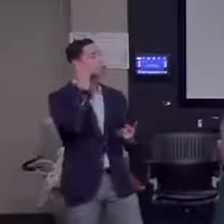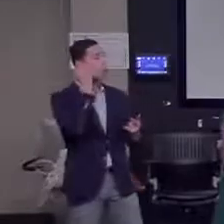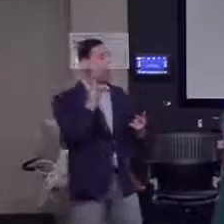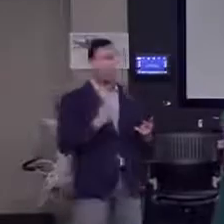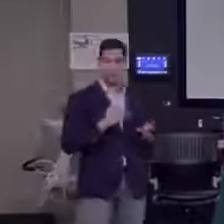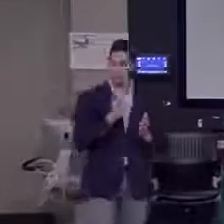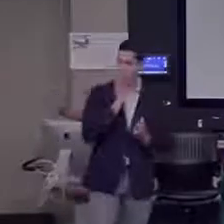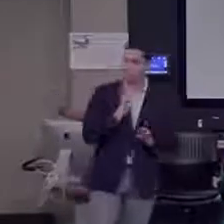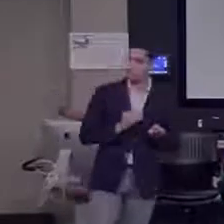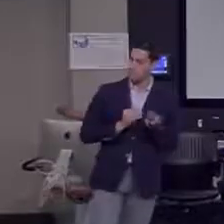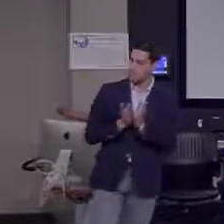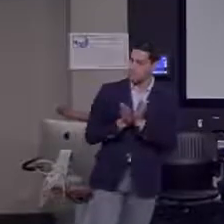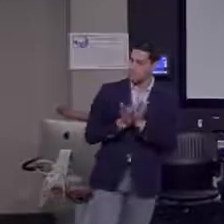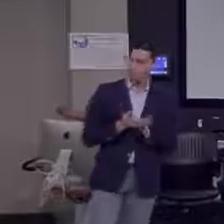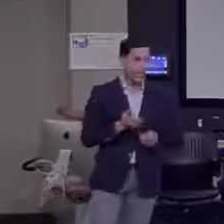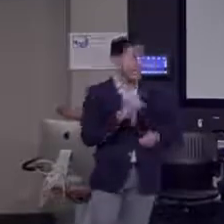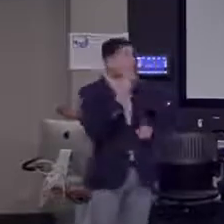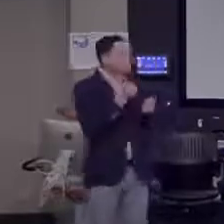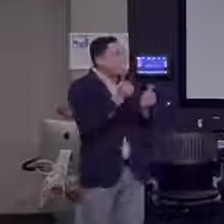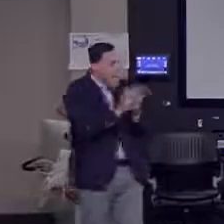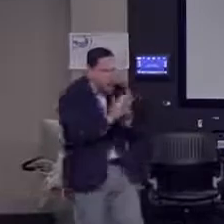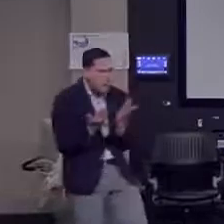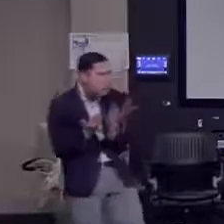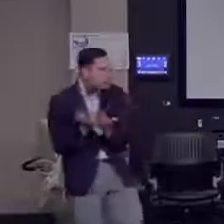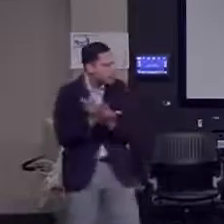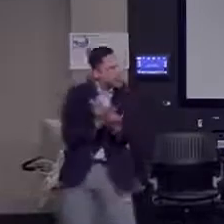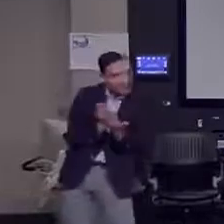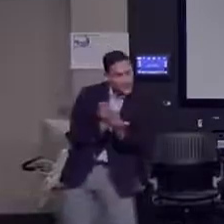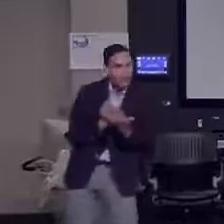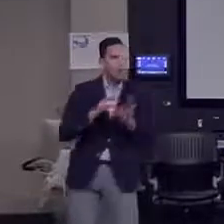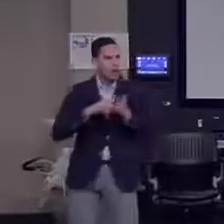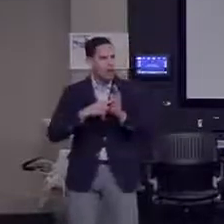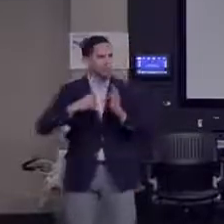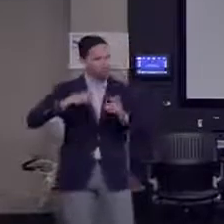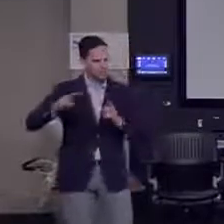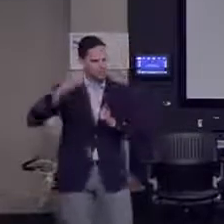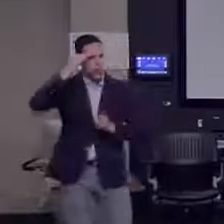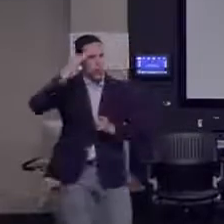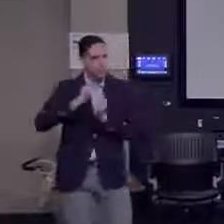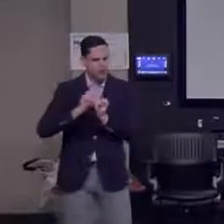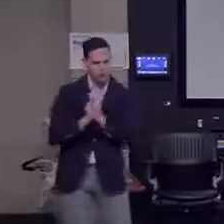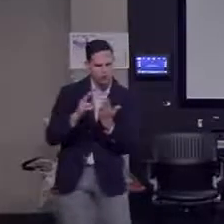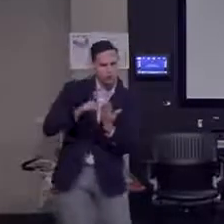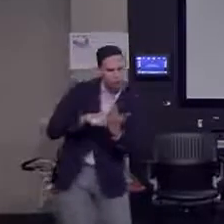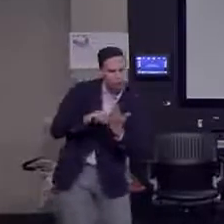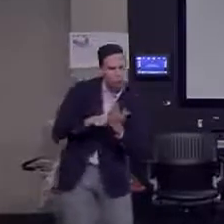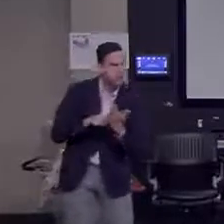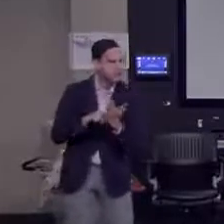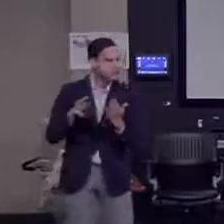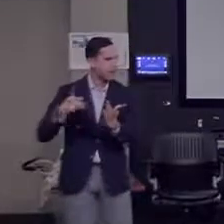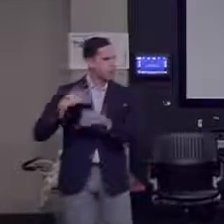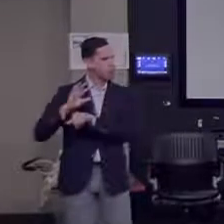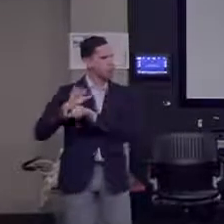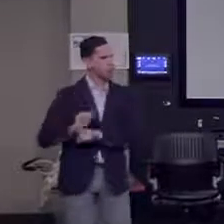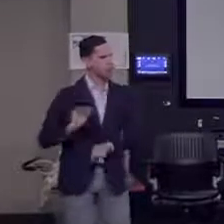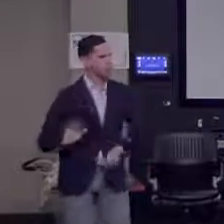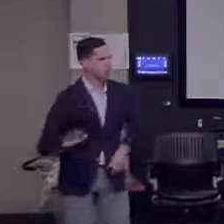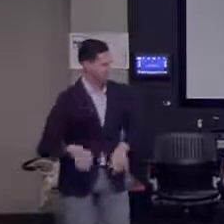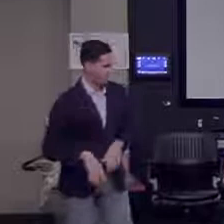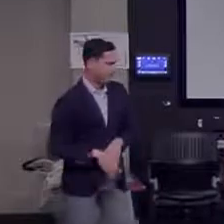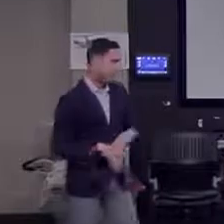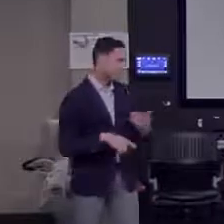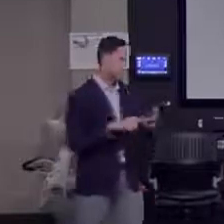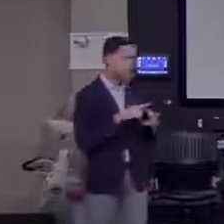mom's lap, that looks like they have that routine. And we also coded for the quantity of mother's words per minute, and